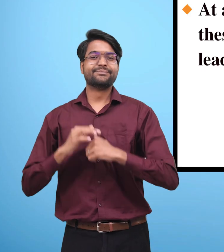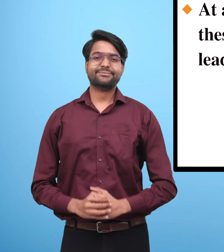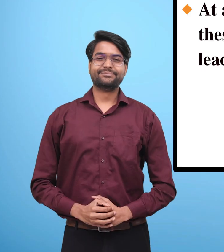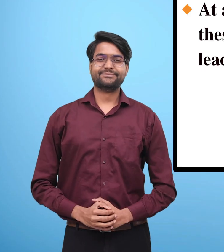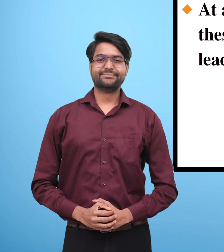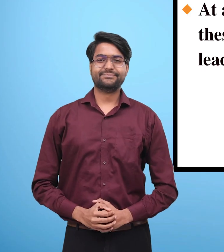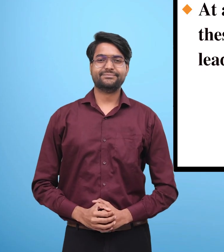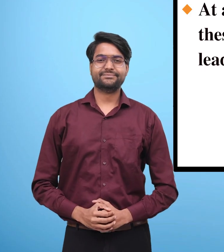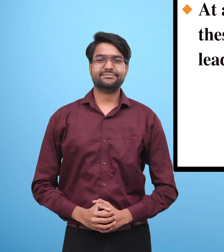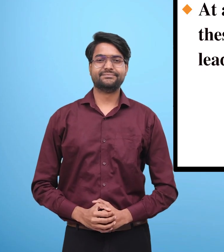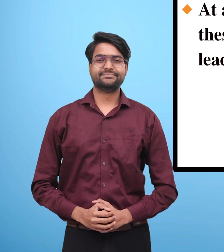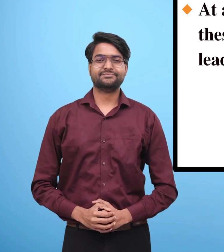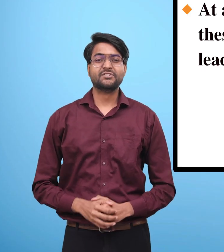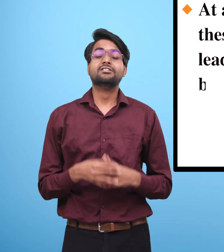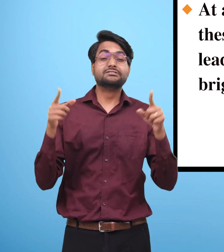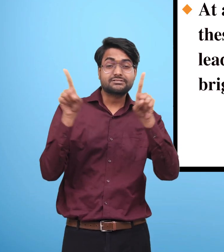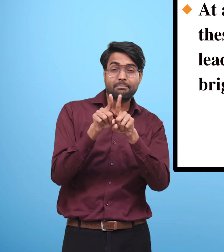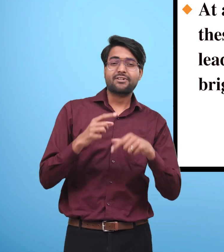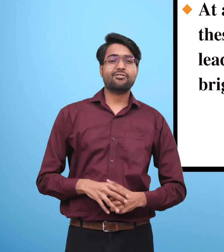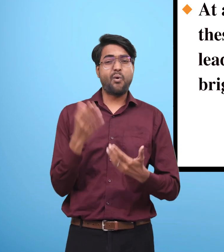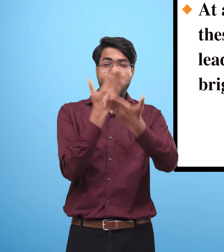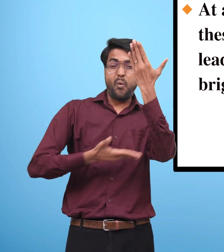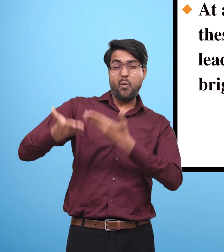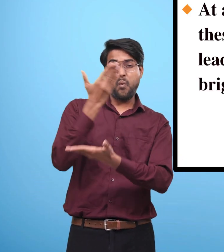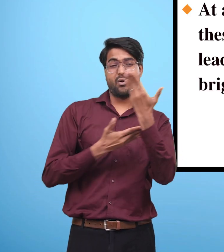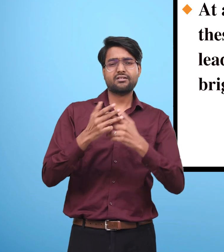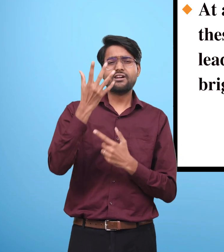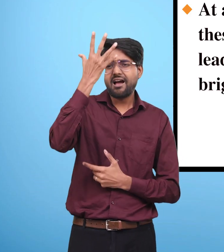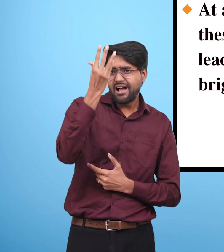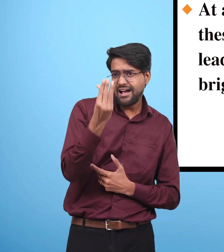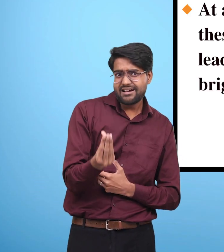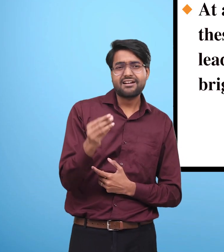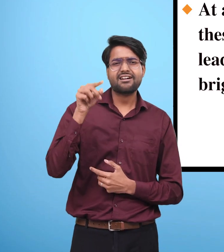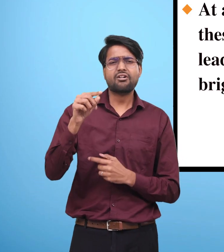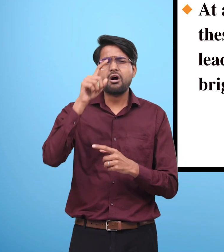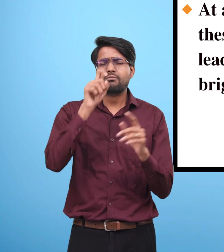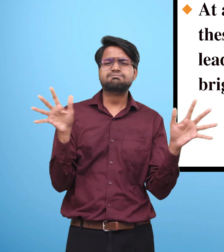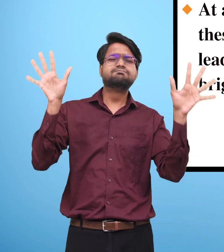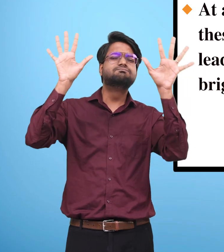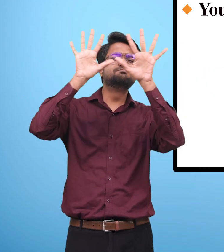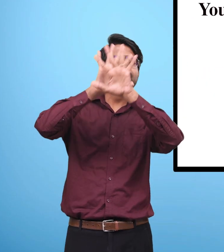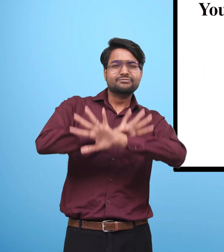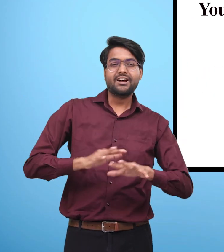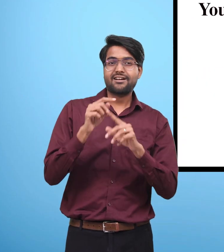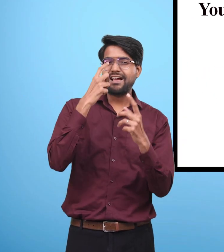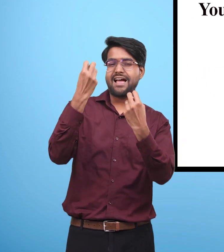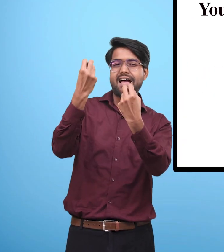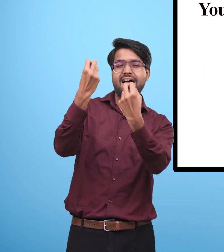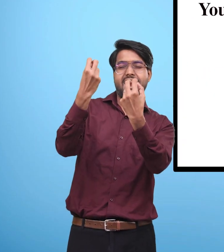another star which is not very bright. This star is the pole star. You may also locate